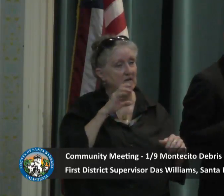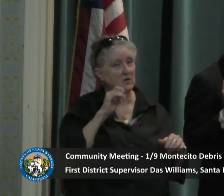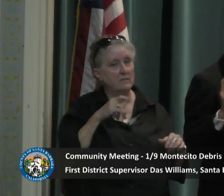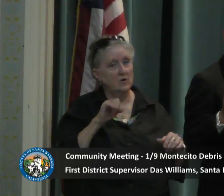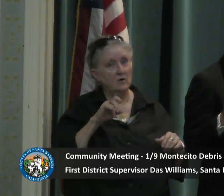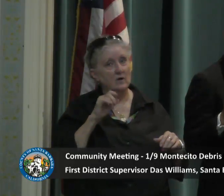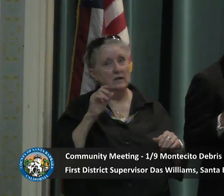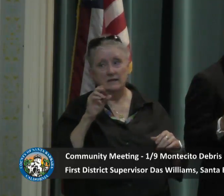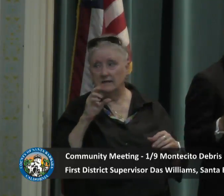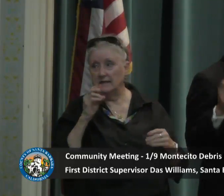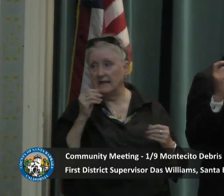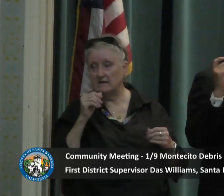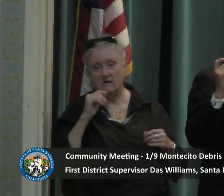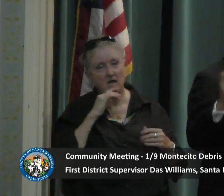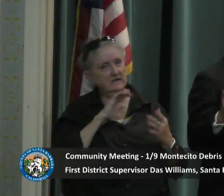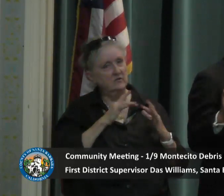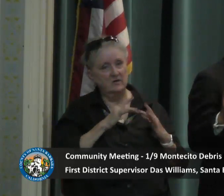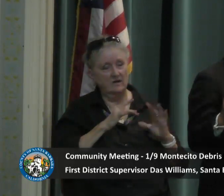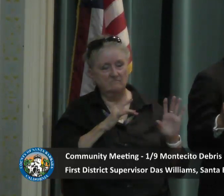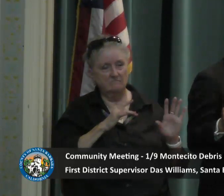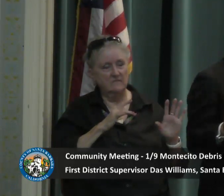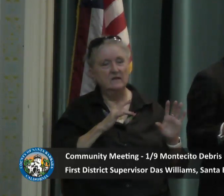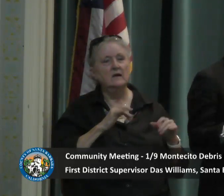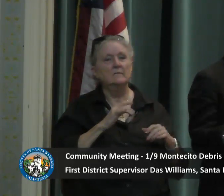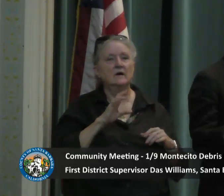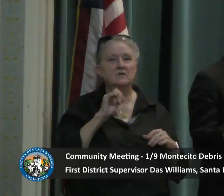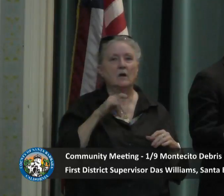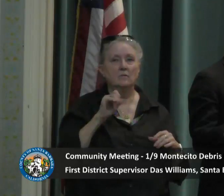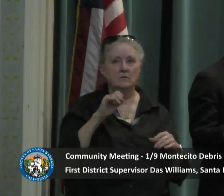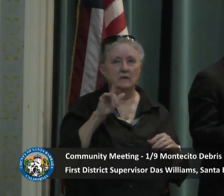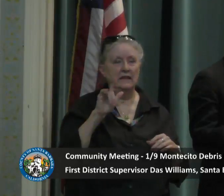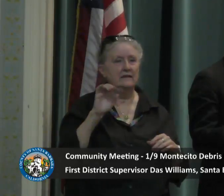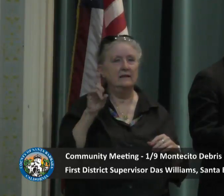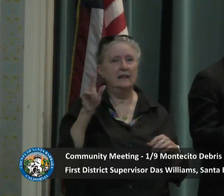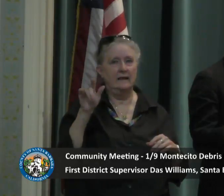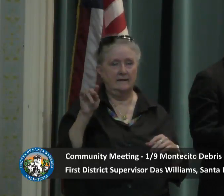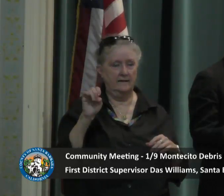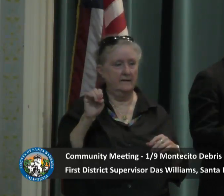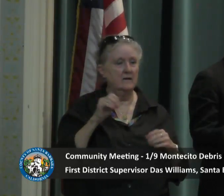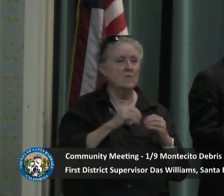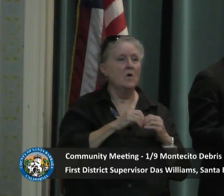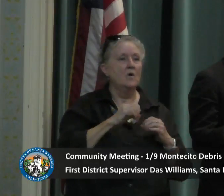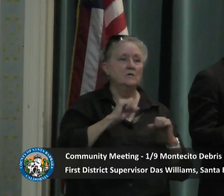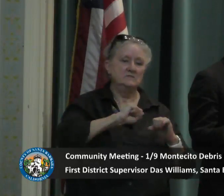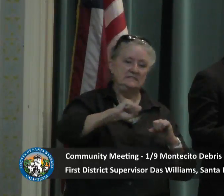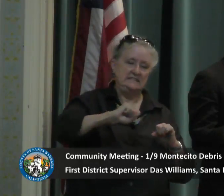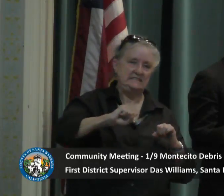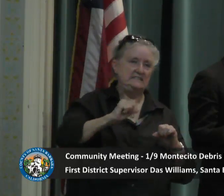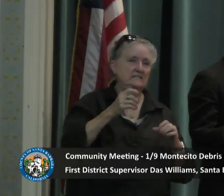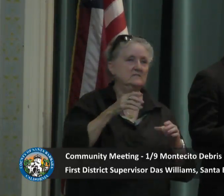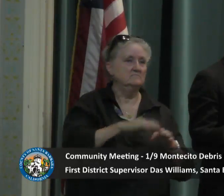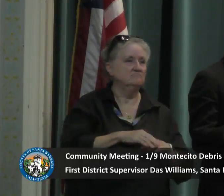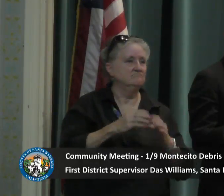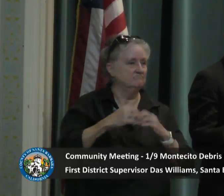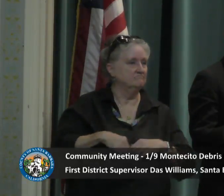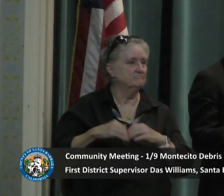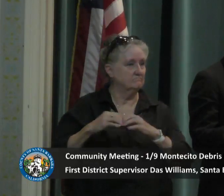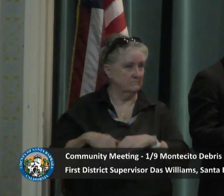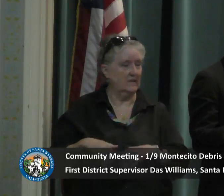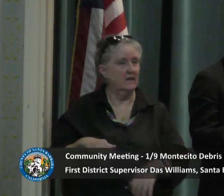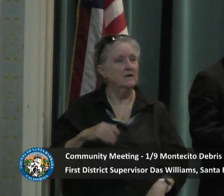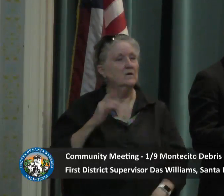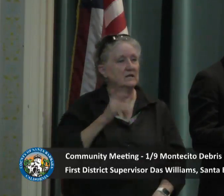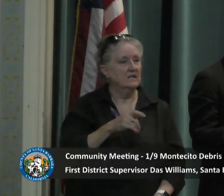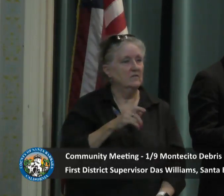landline, I'm not saying an internet landline, I mean a copper landline, it is much more resistant to outages, and we can give you